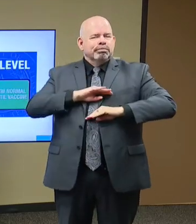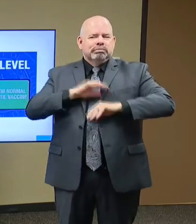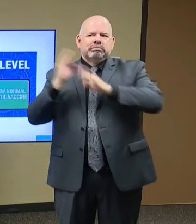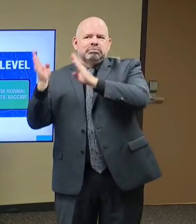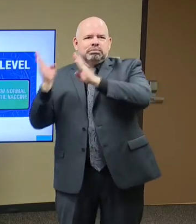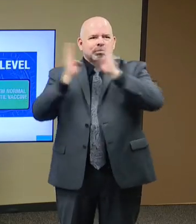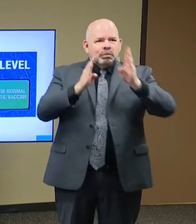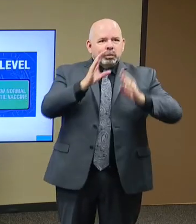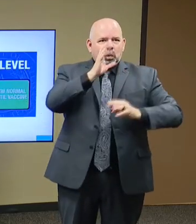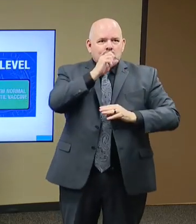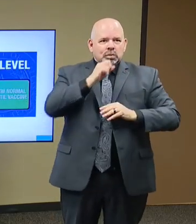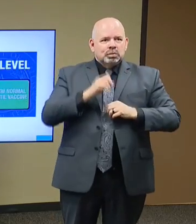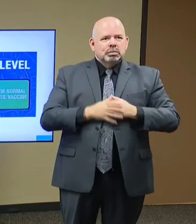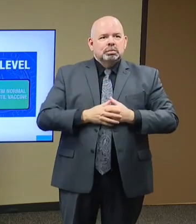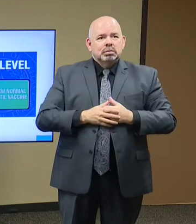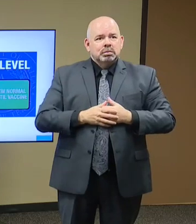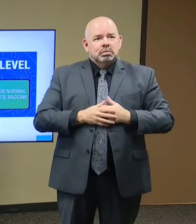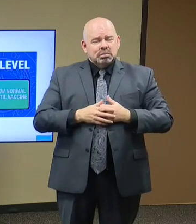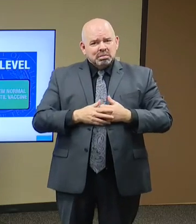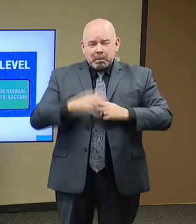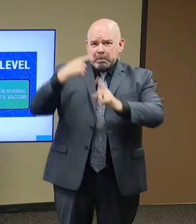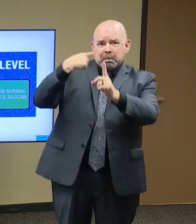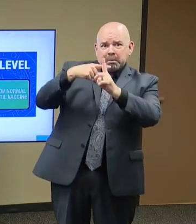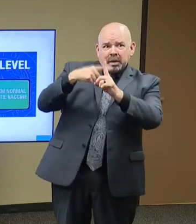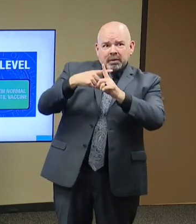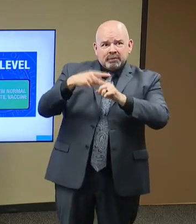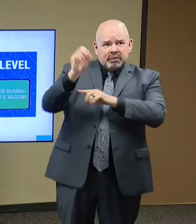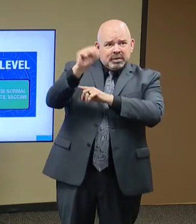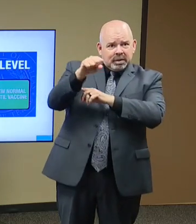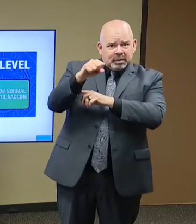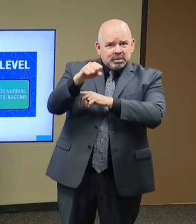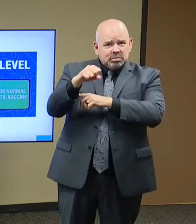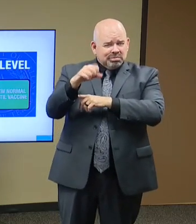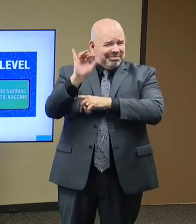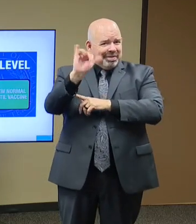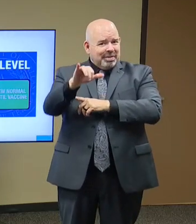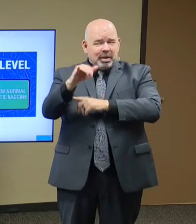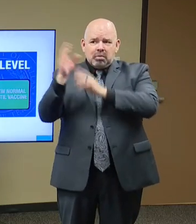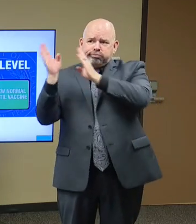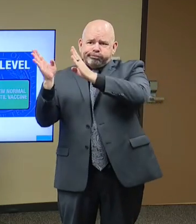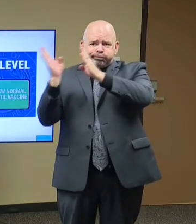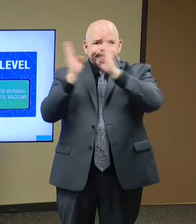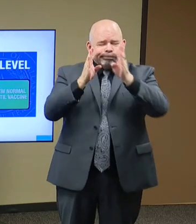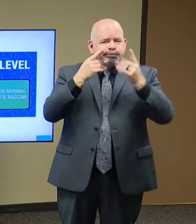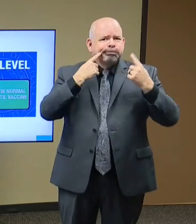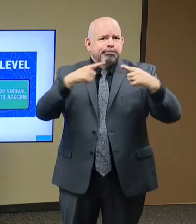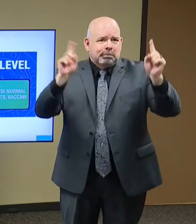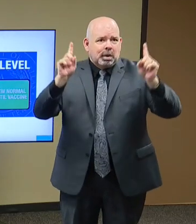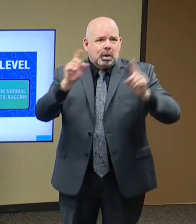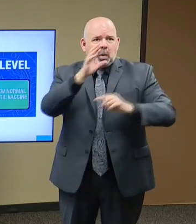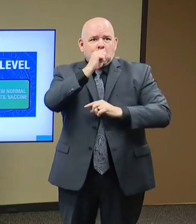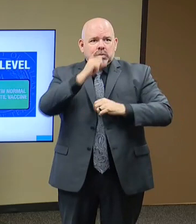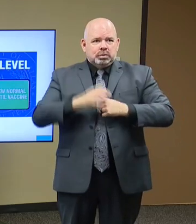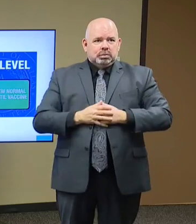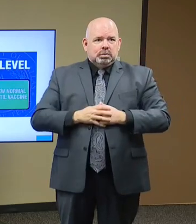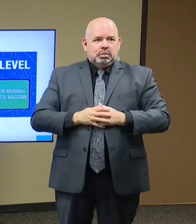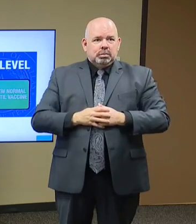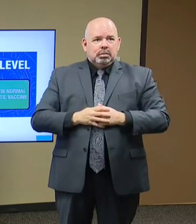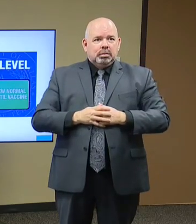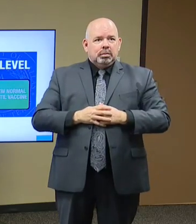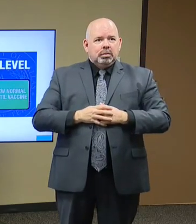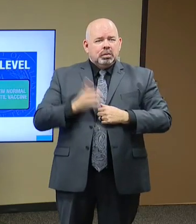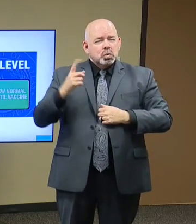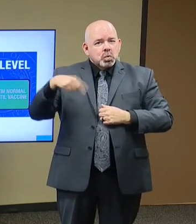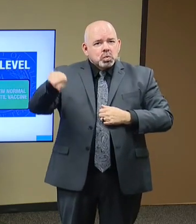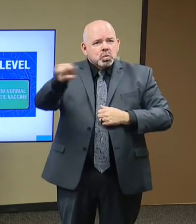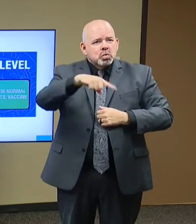to orange. But I think just a good way to think about it, we talked about, and